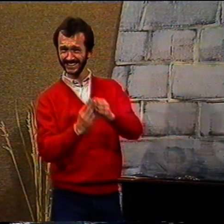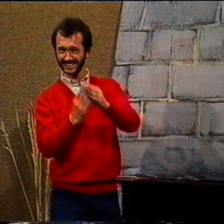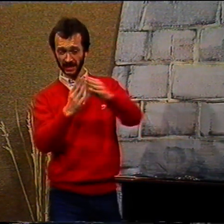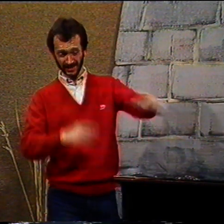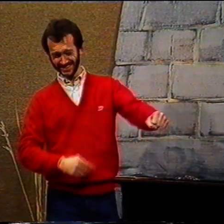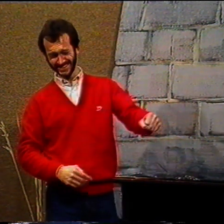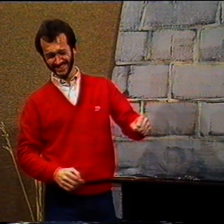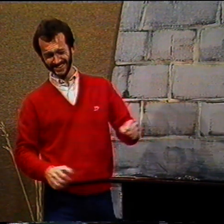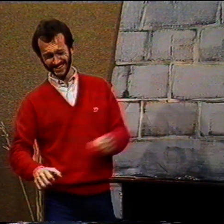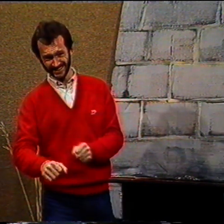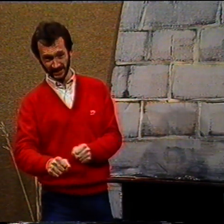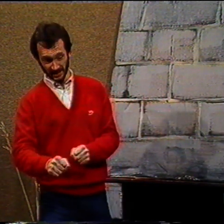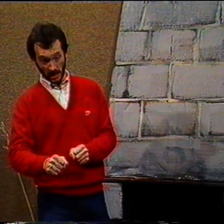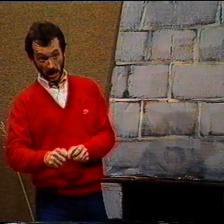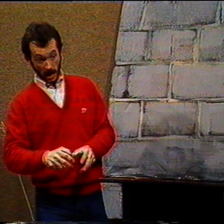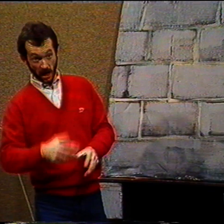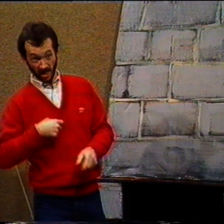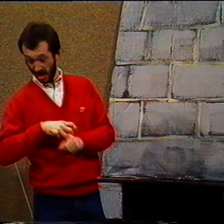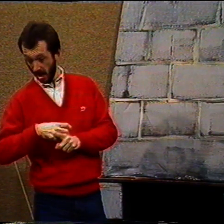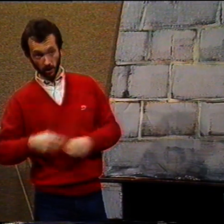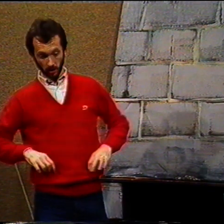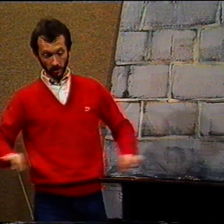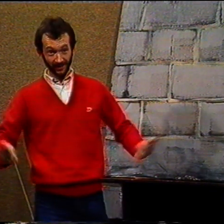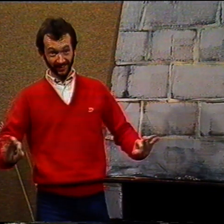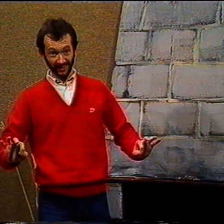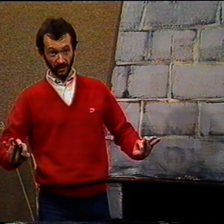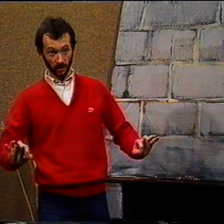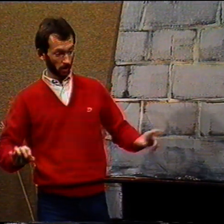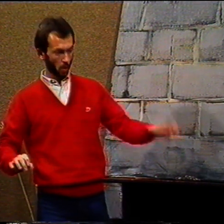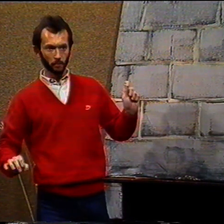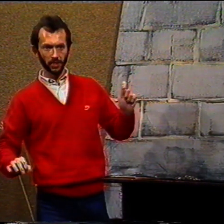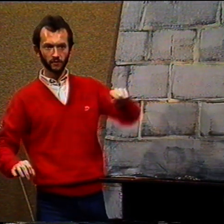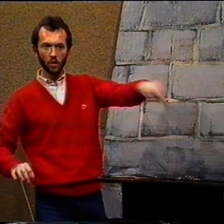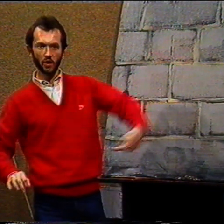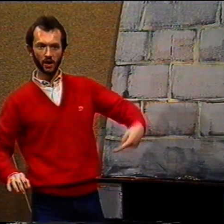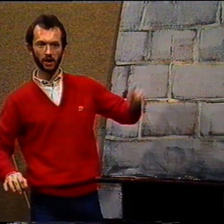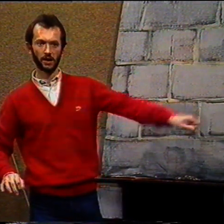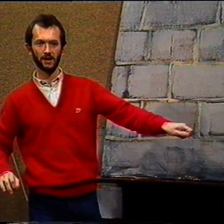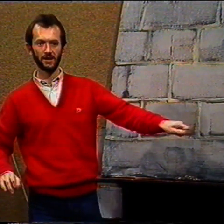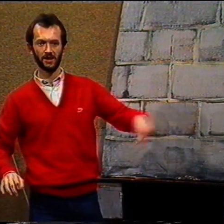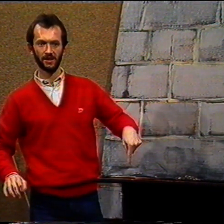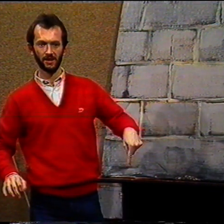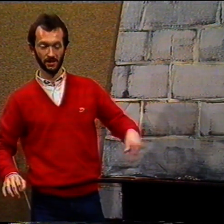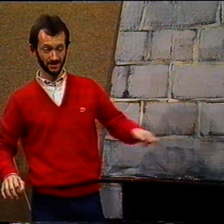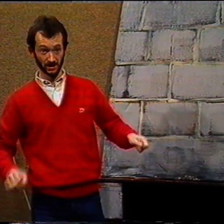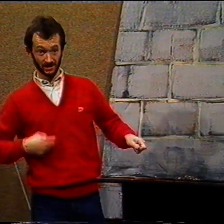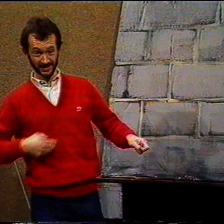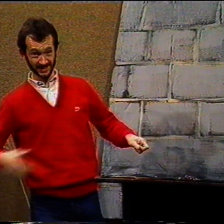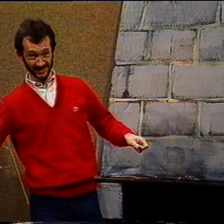easily, and the boat was going up, and I had no harness on. I'd opened it for him to take over from me.